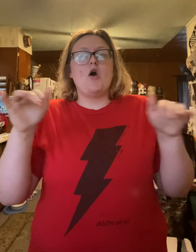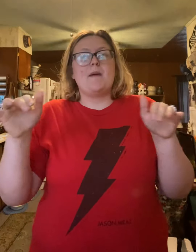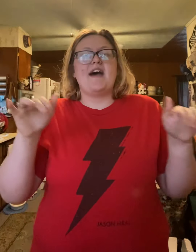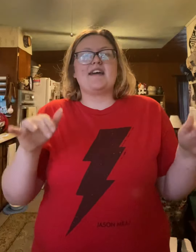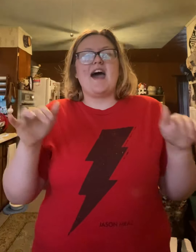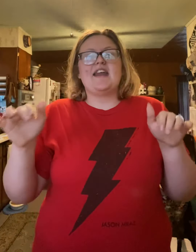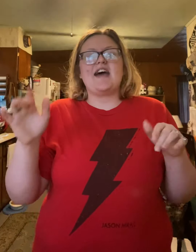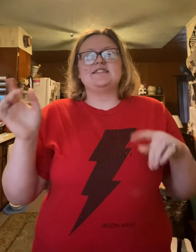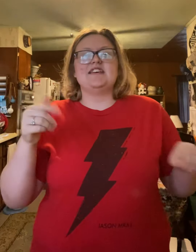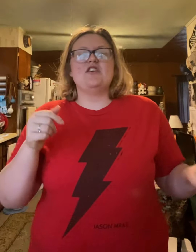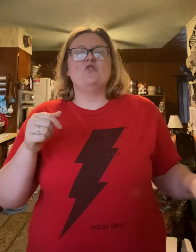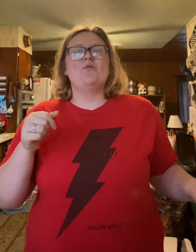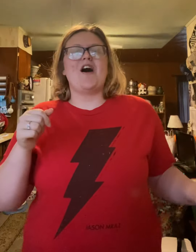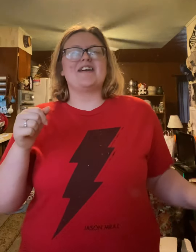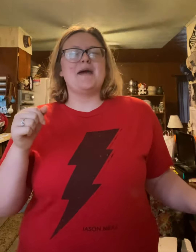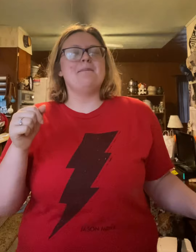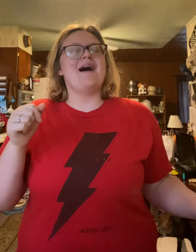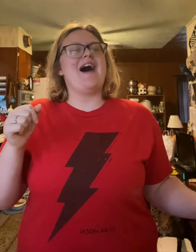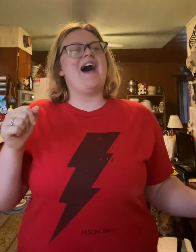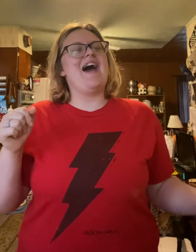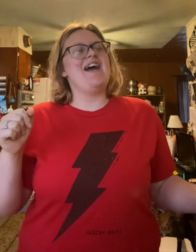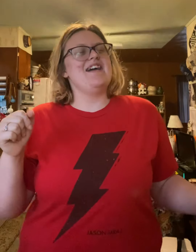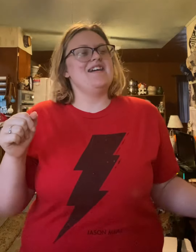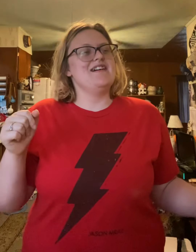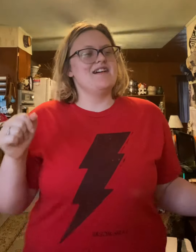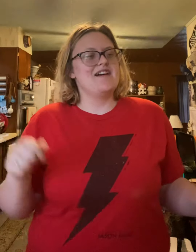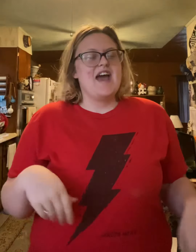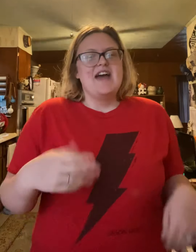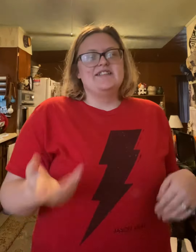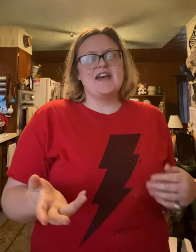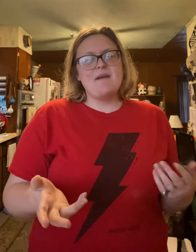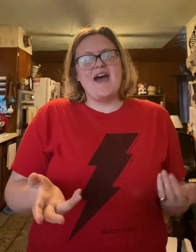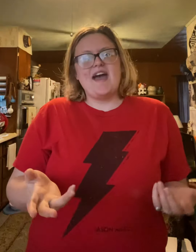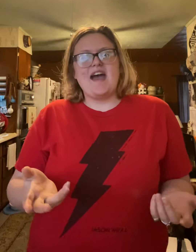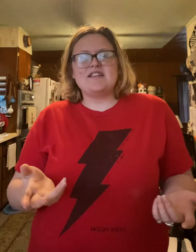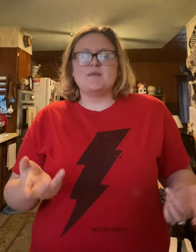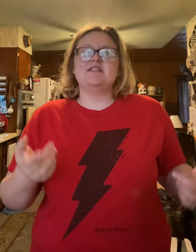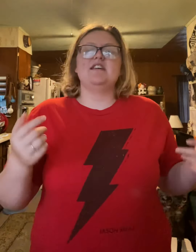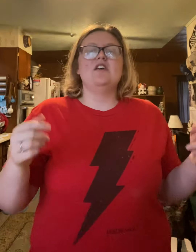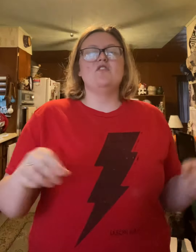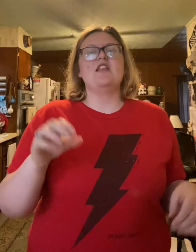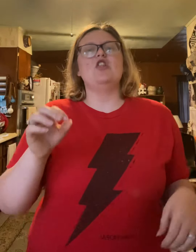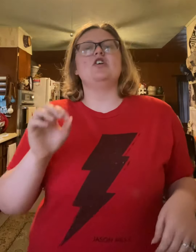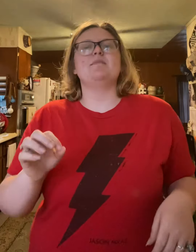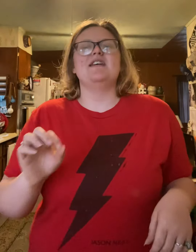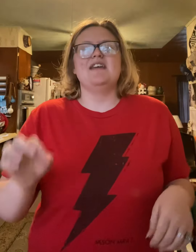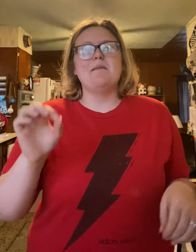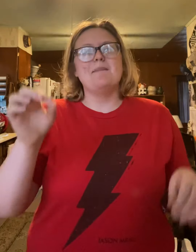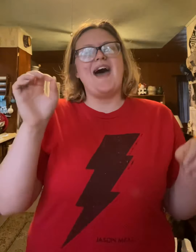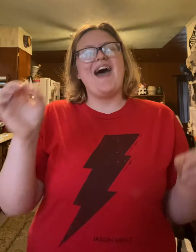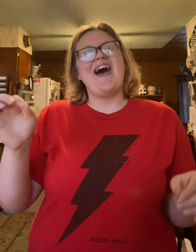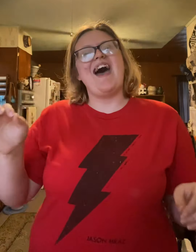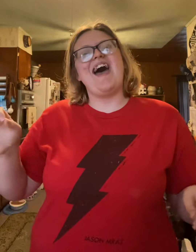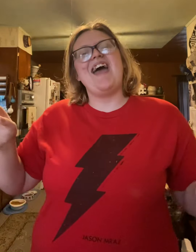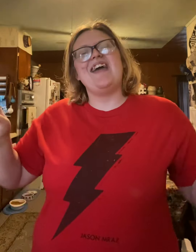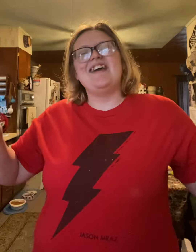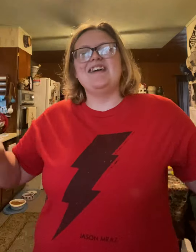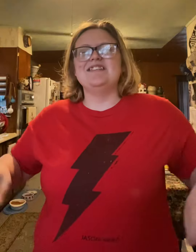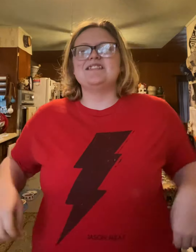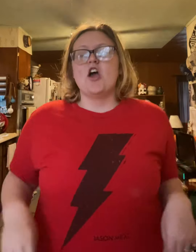my God, I see you walking by. Take my hands, my dear, and look me in my eyes.